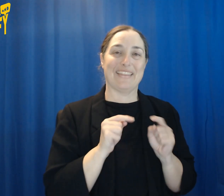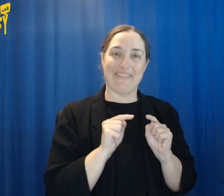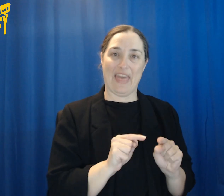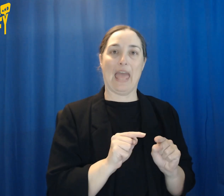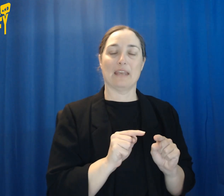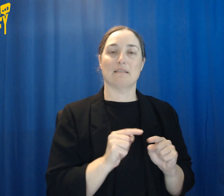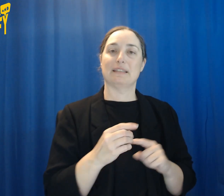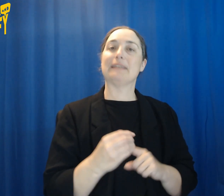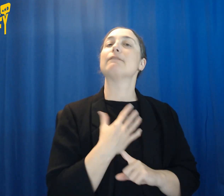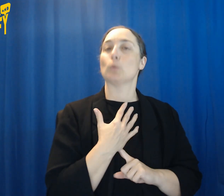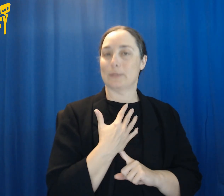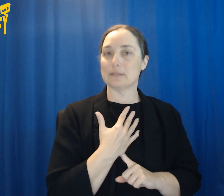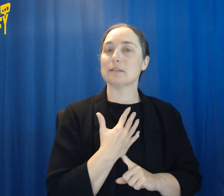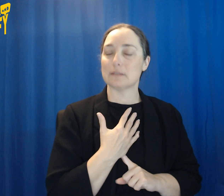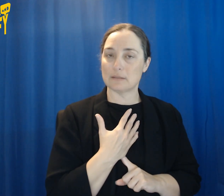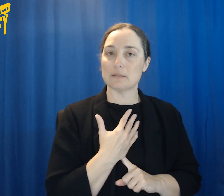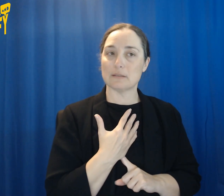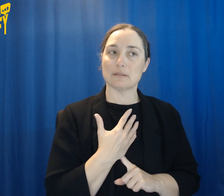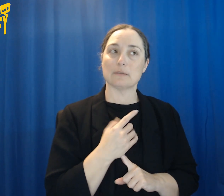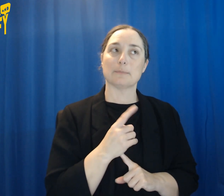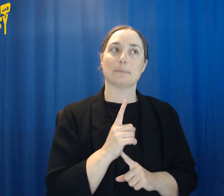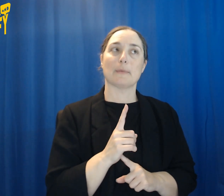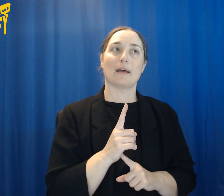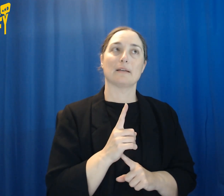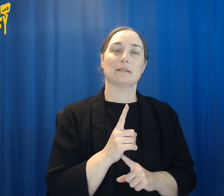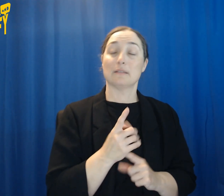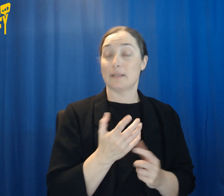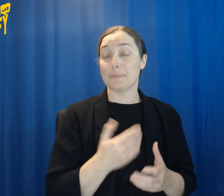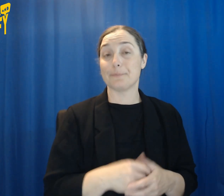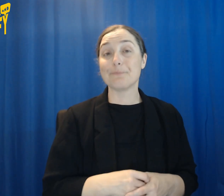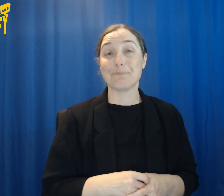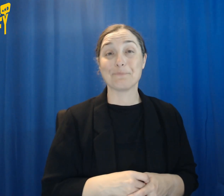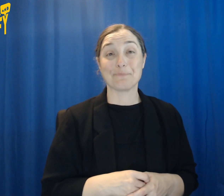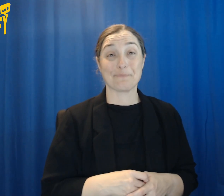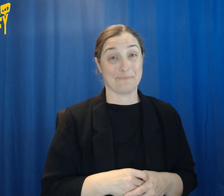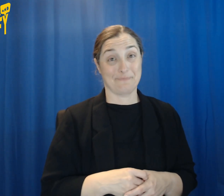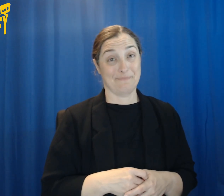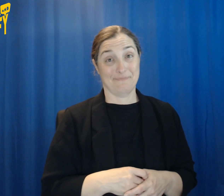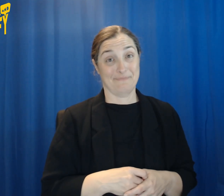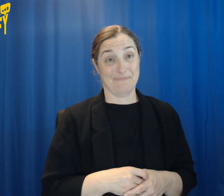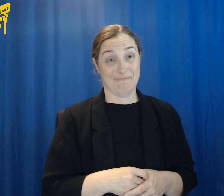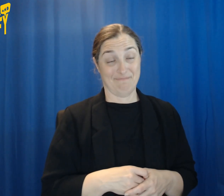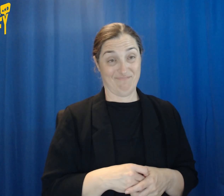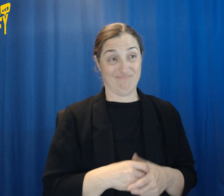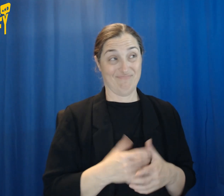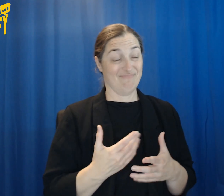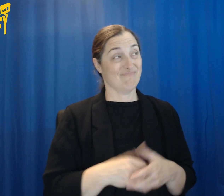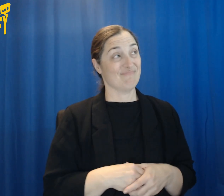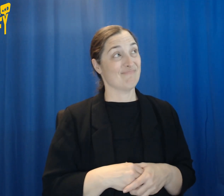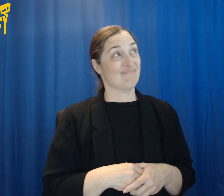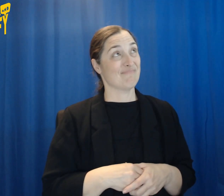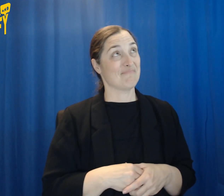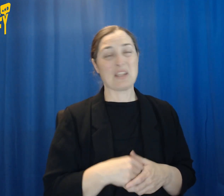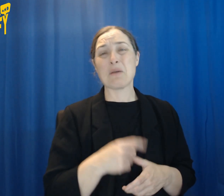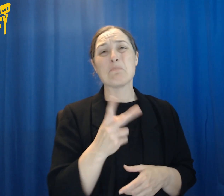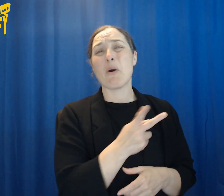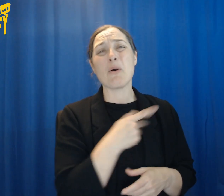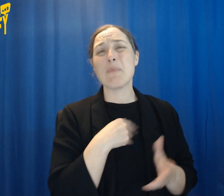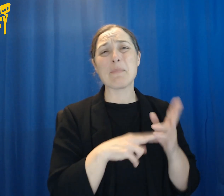around. But oh yeah, he wasn't great with negative emotions, but neither of my parents were. They were good at